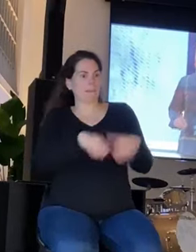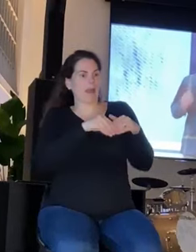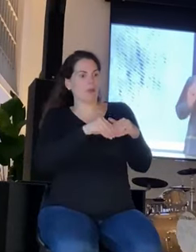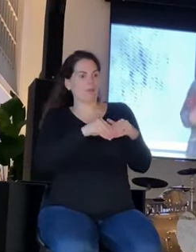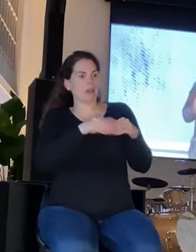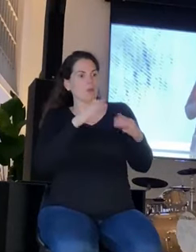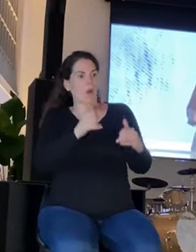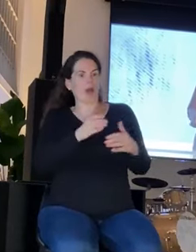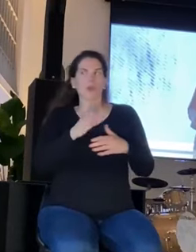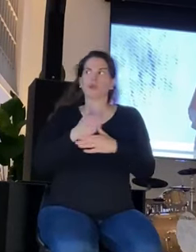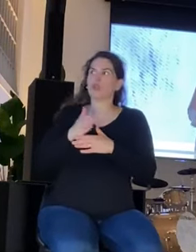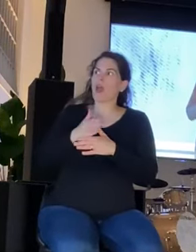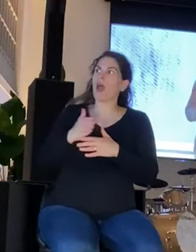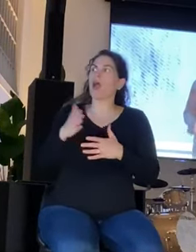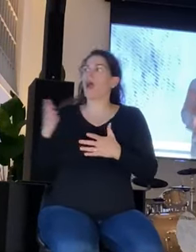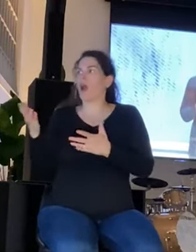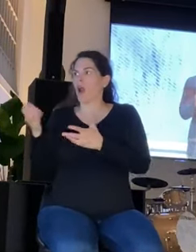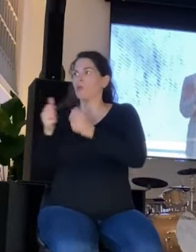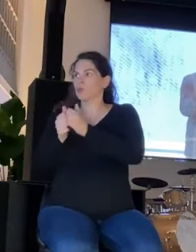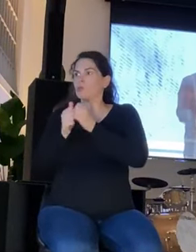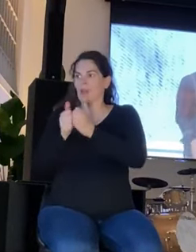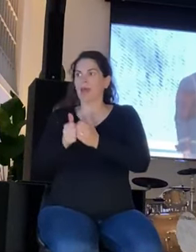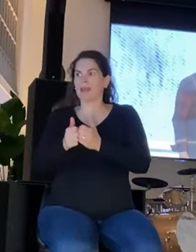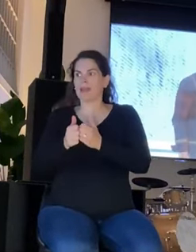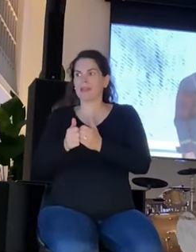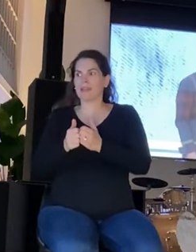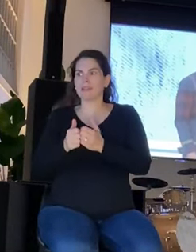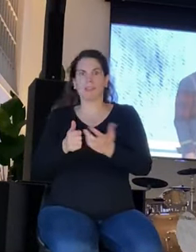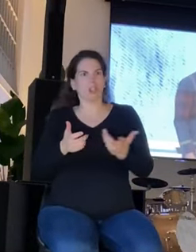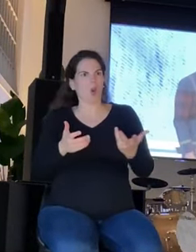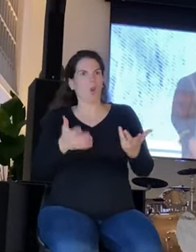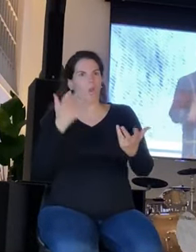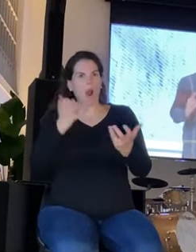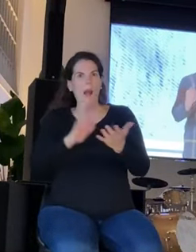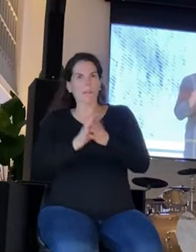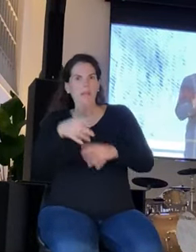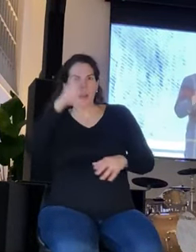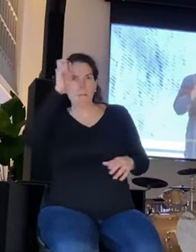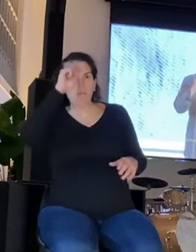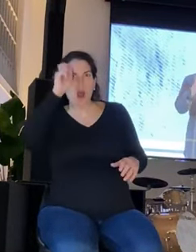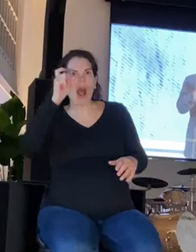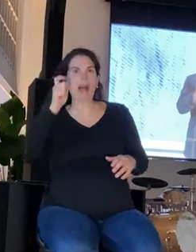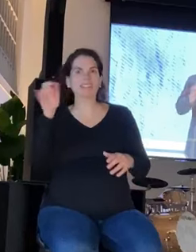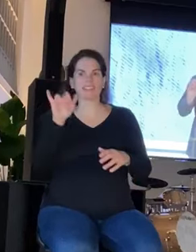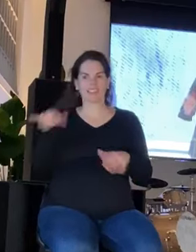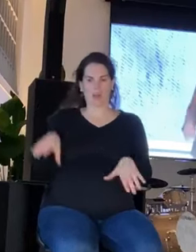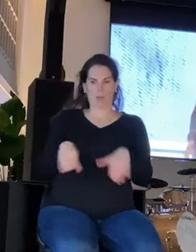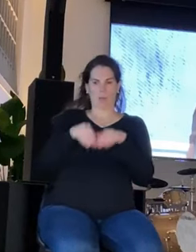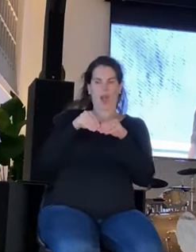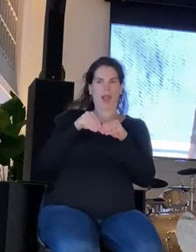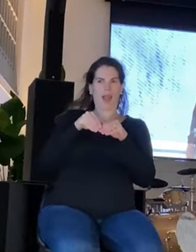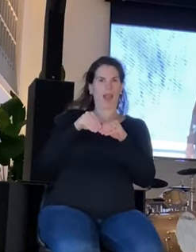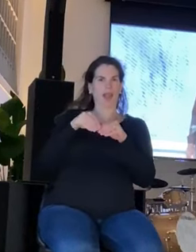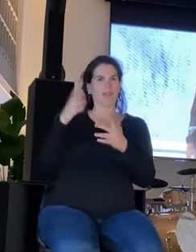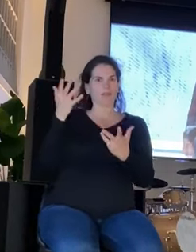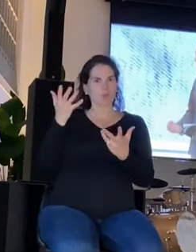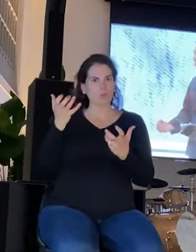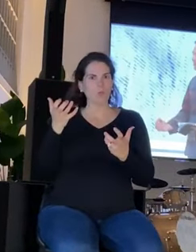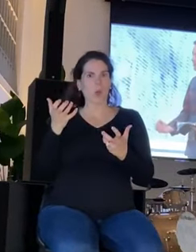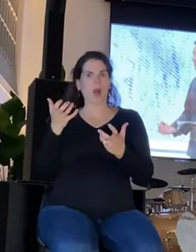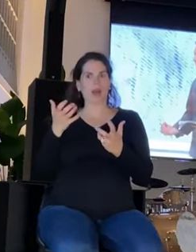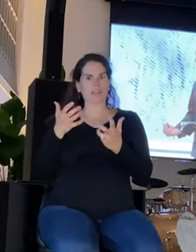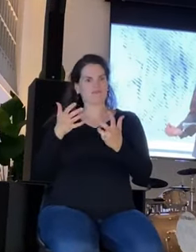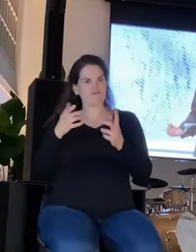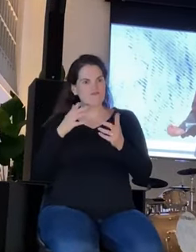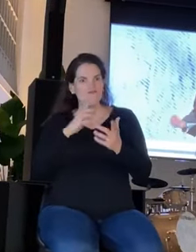wisdom and pursue wisdom the way you're going to pursue her, right? You got to love her that much. Why do you say